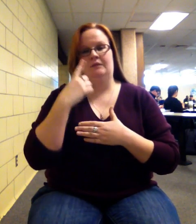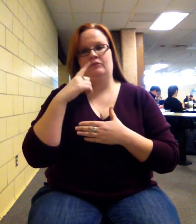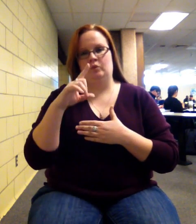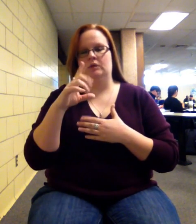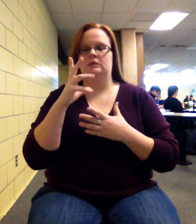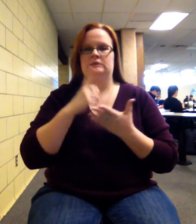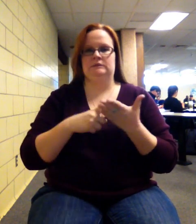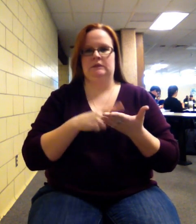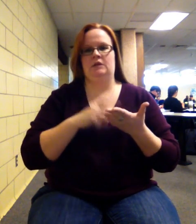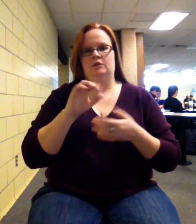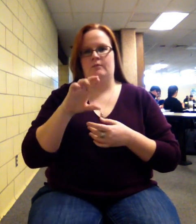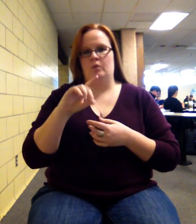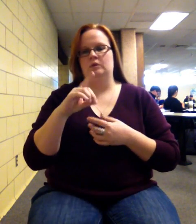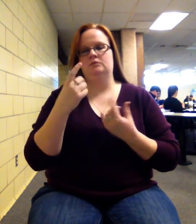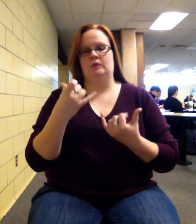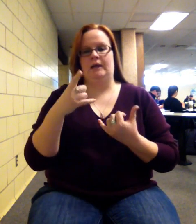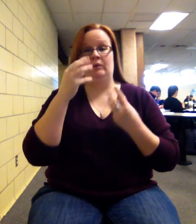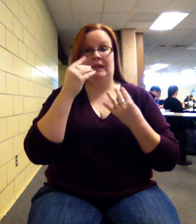through and then start applying those concepts.